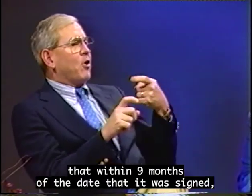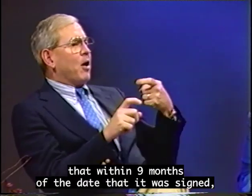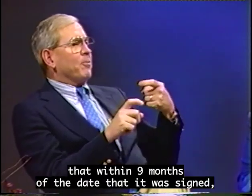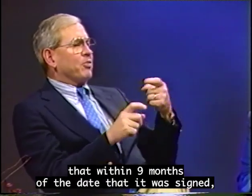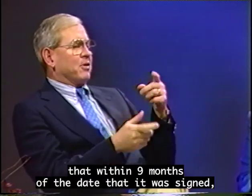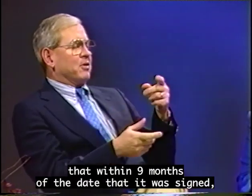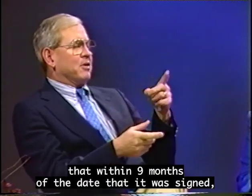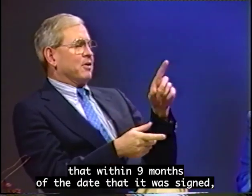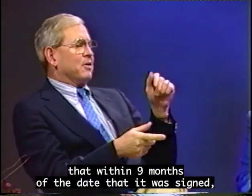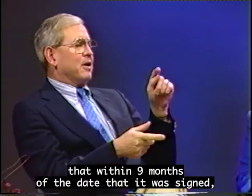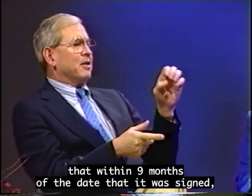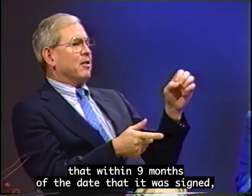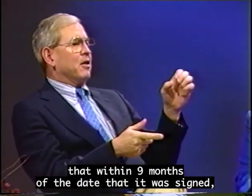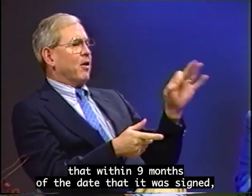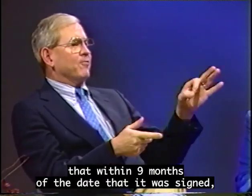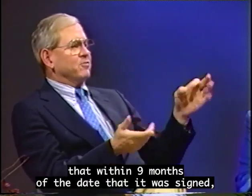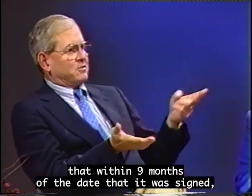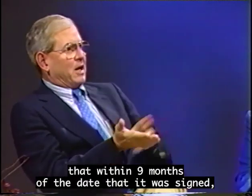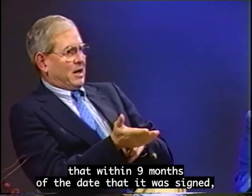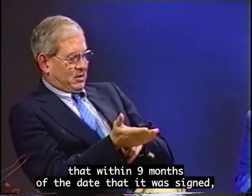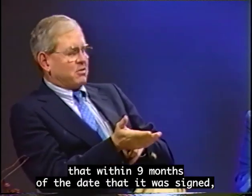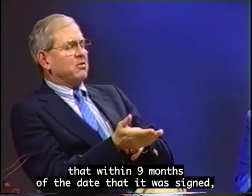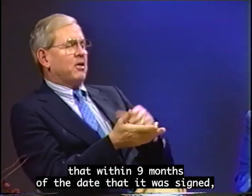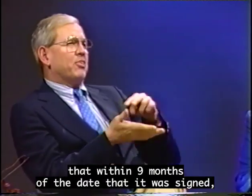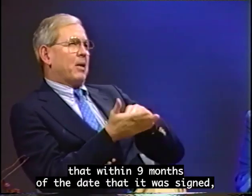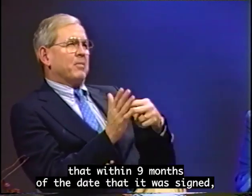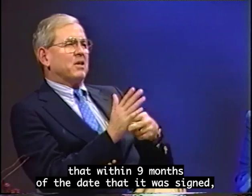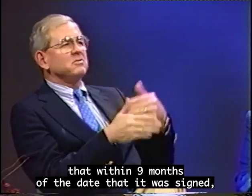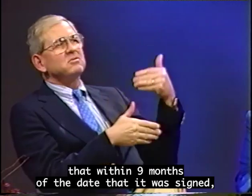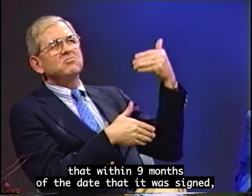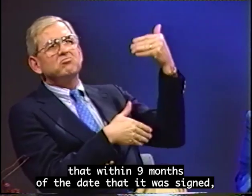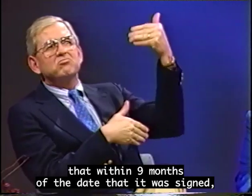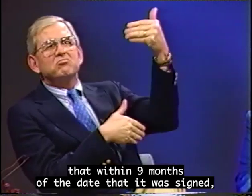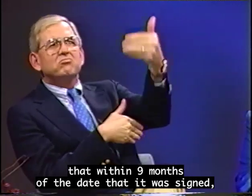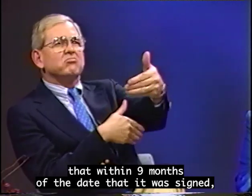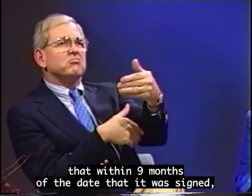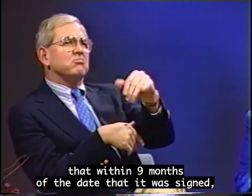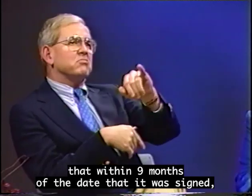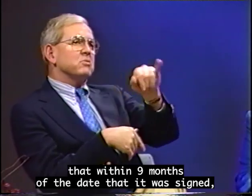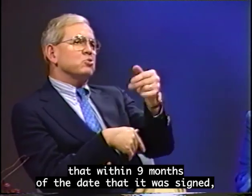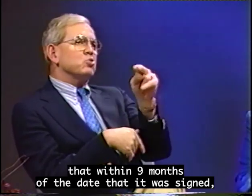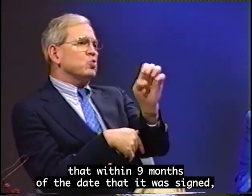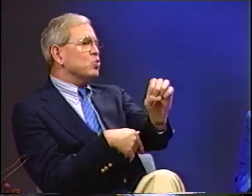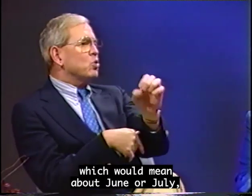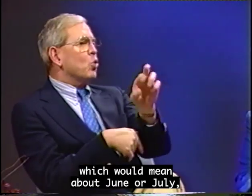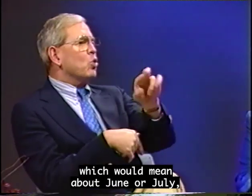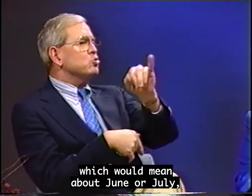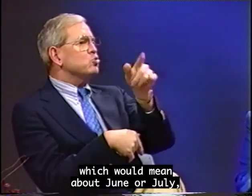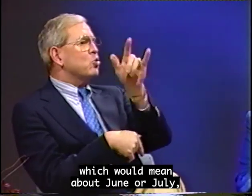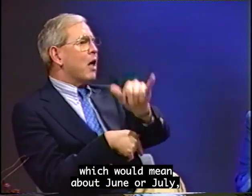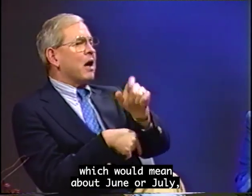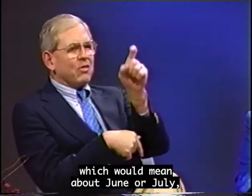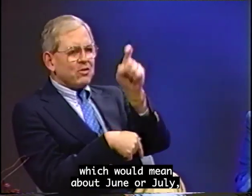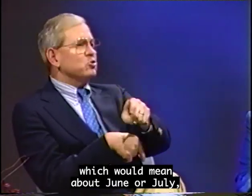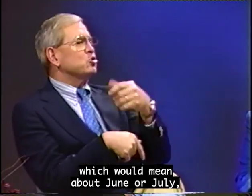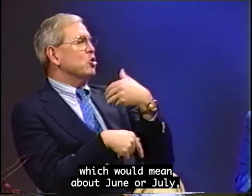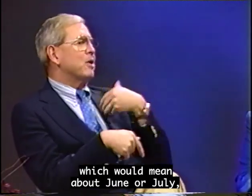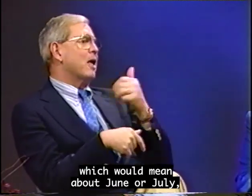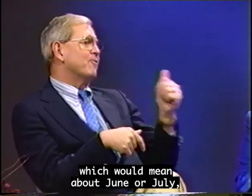that within 9 months of the date that it was signed, which would mean